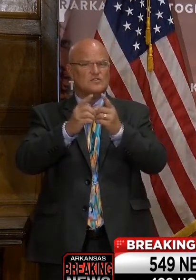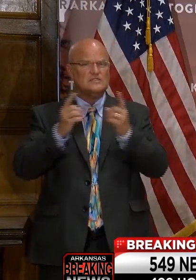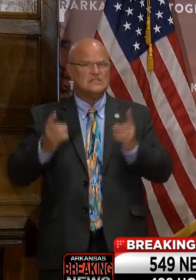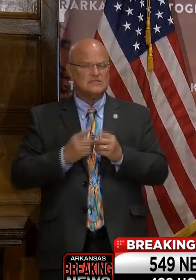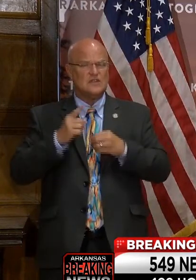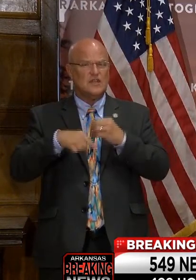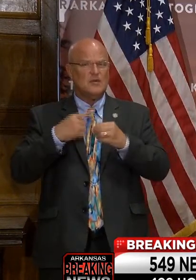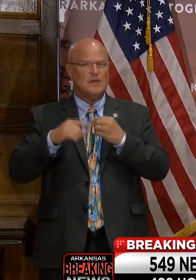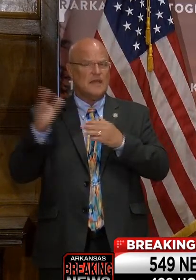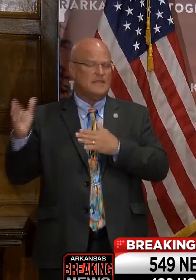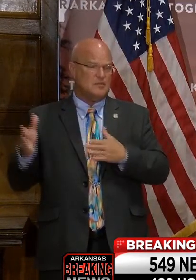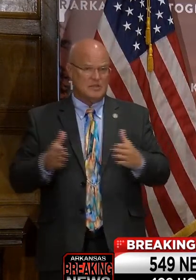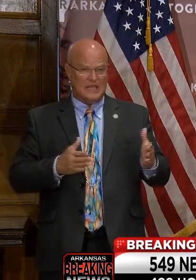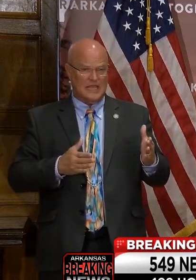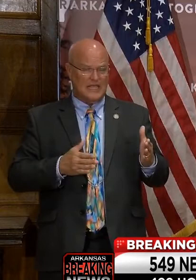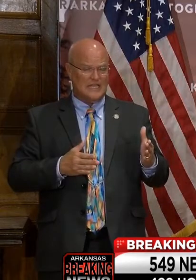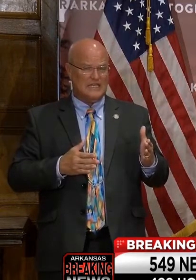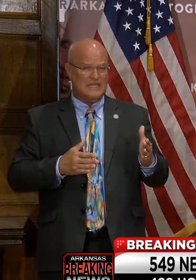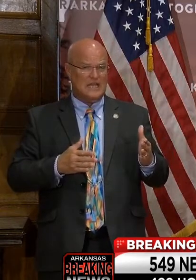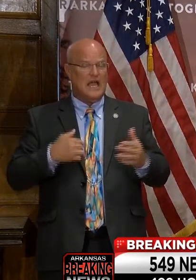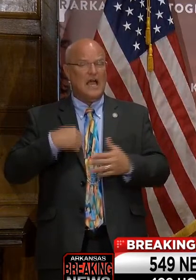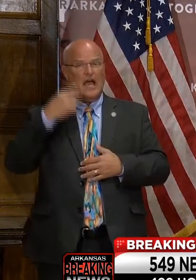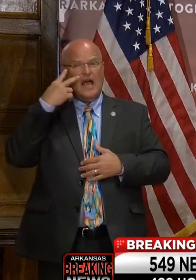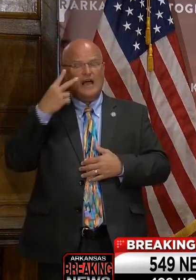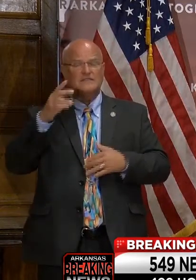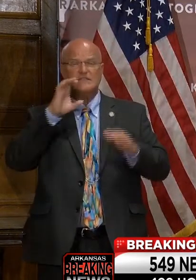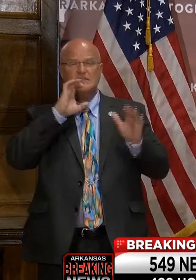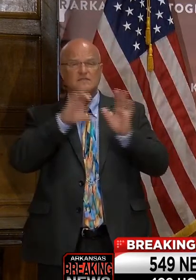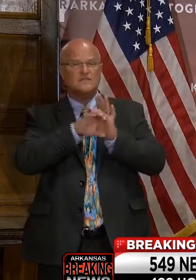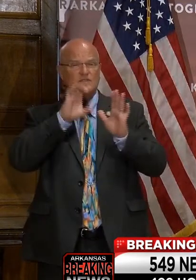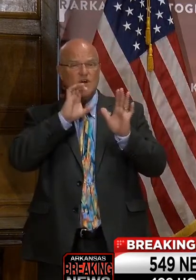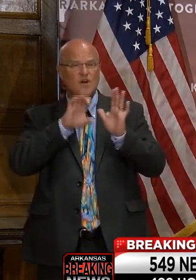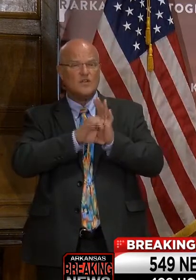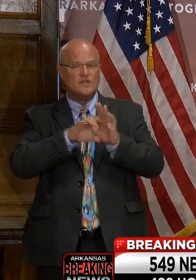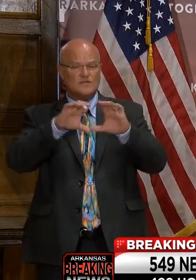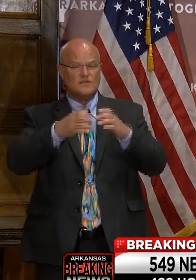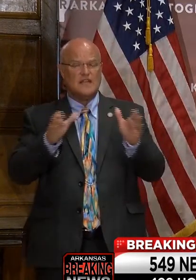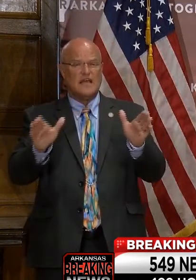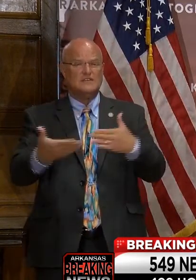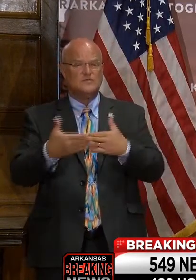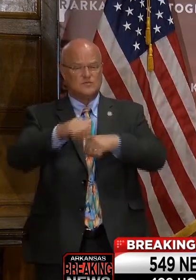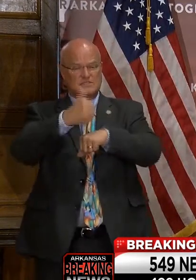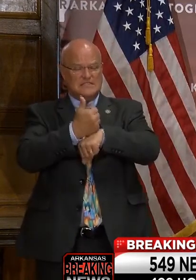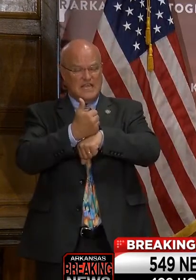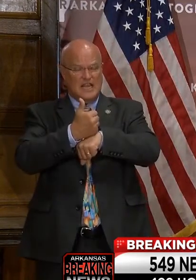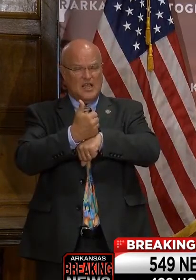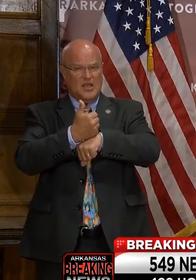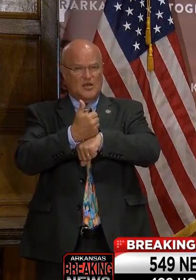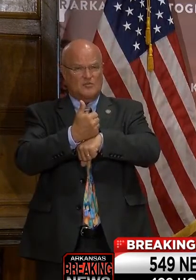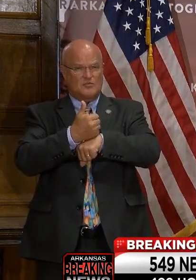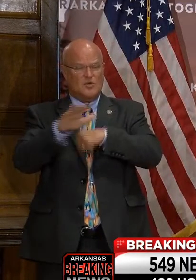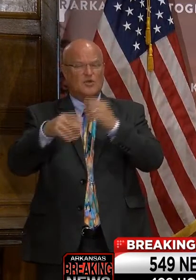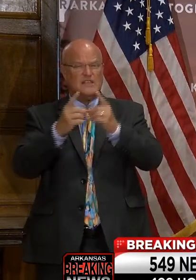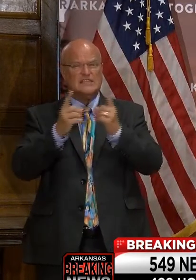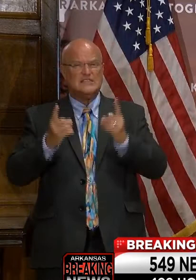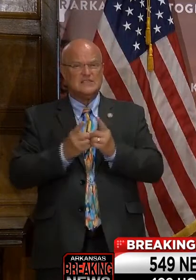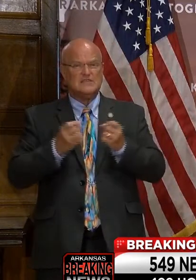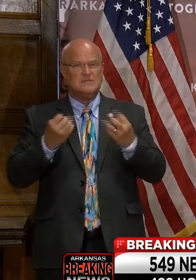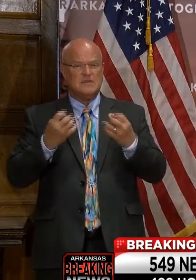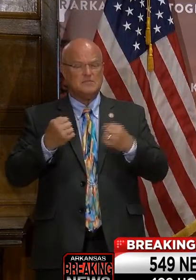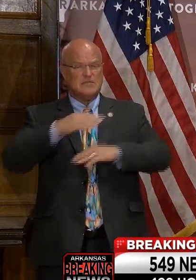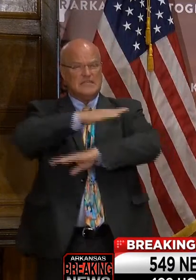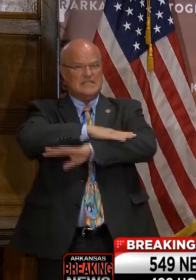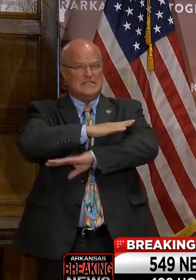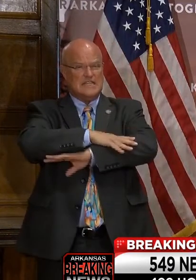in regards to their plan? I've seen some photos of classrooms set up across the district, a lot of